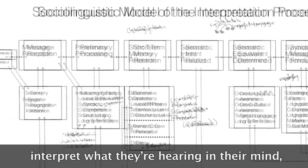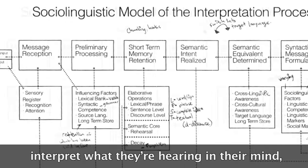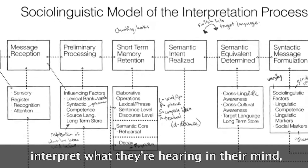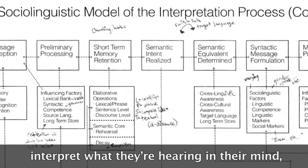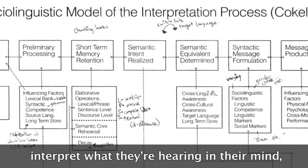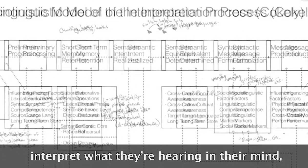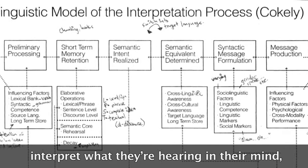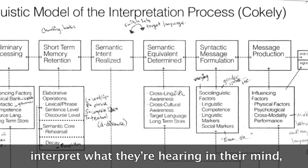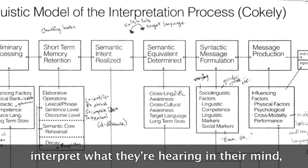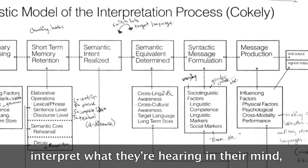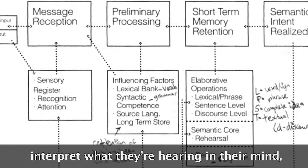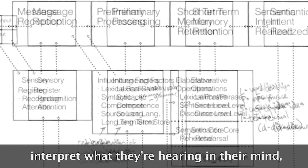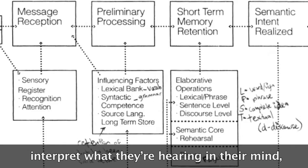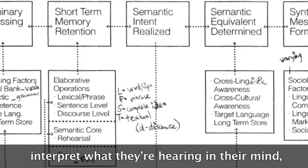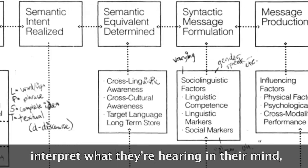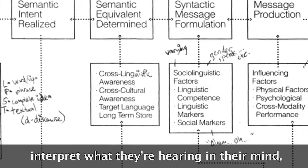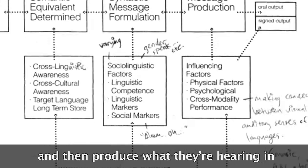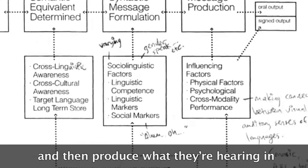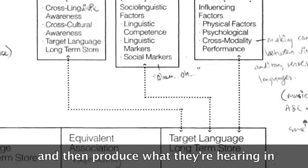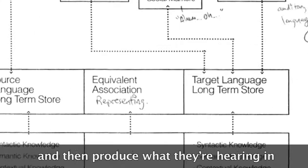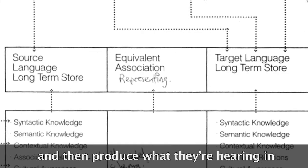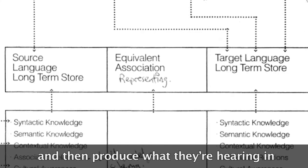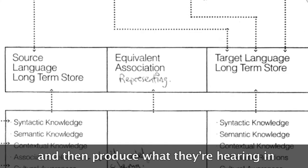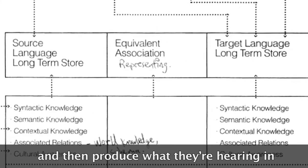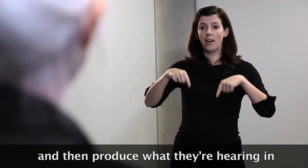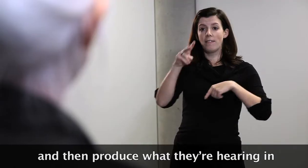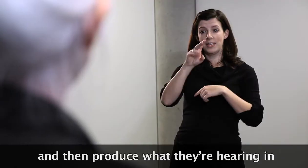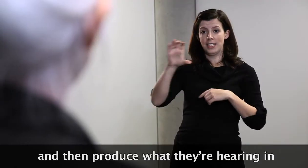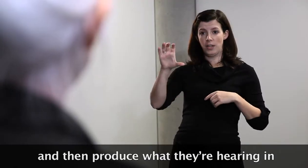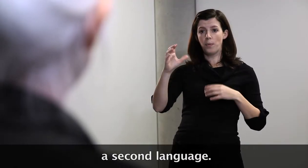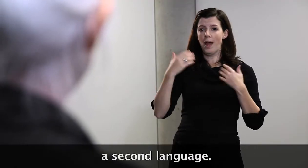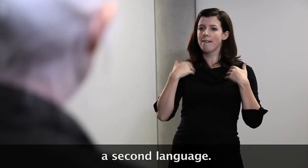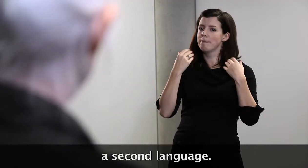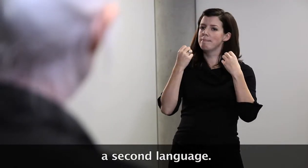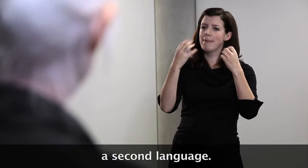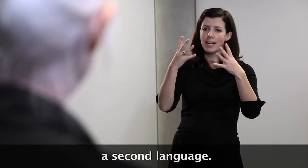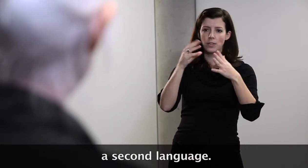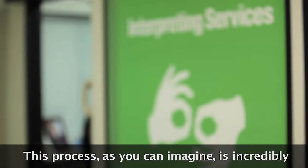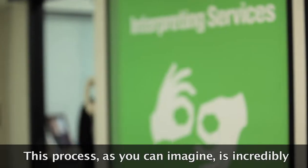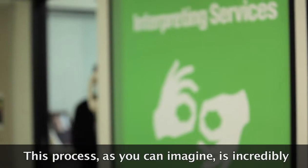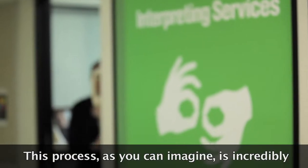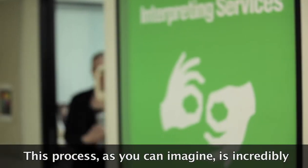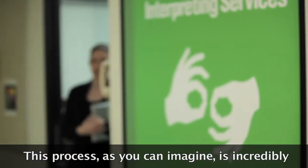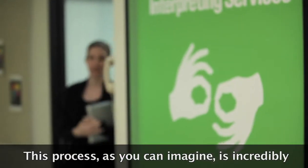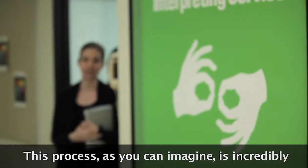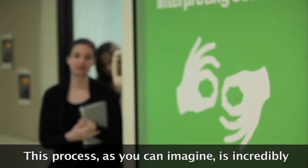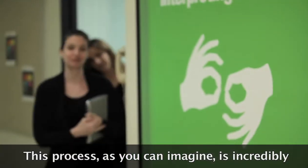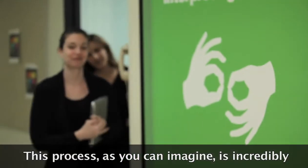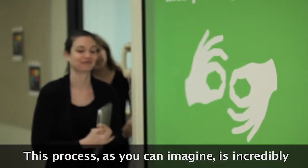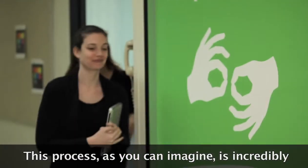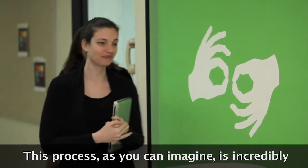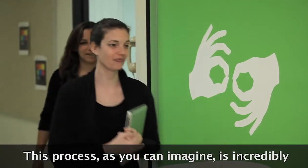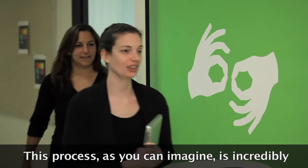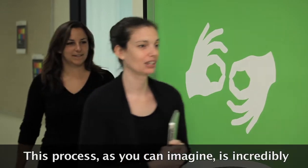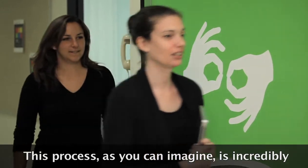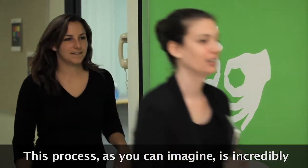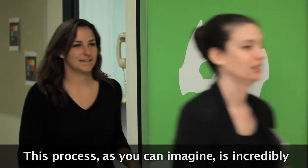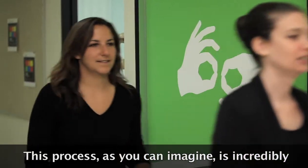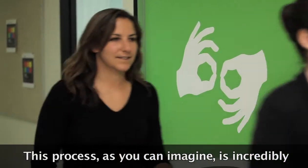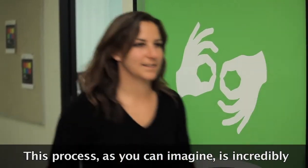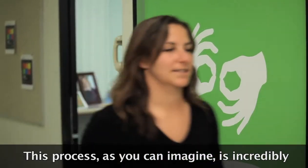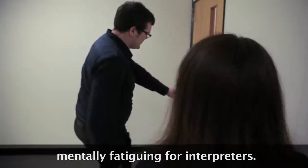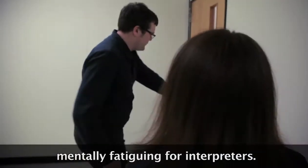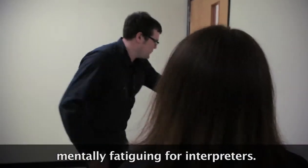language, interpret what they're hearing in their mind, and then produce what they're hearing in a second language. This process, as you can imagine,